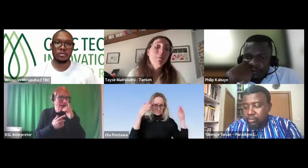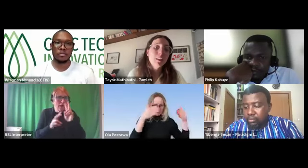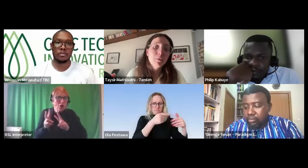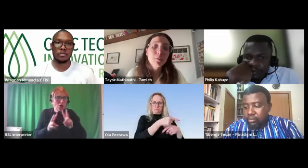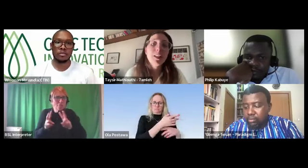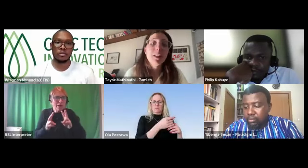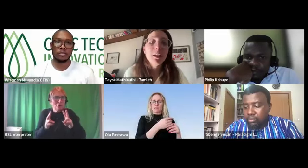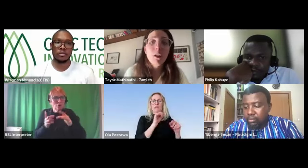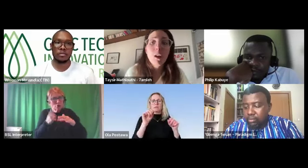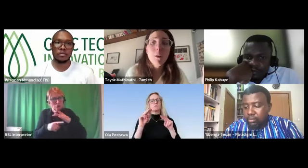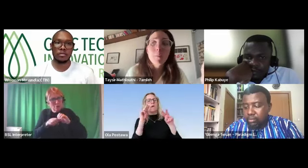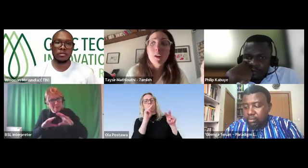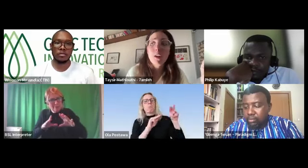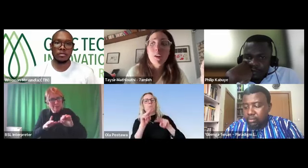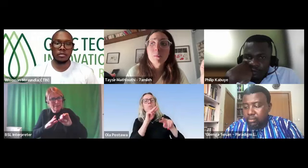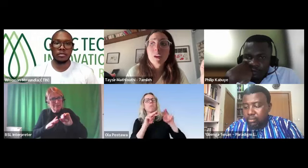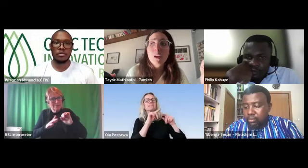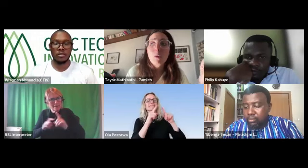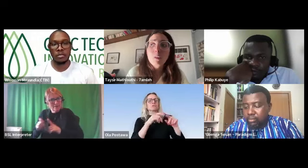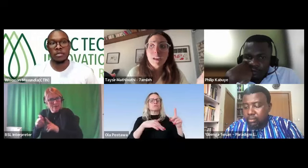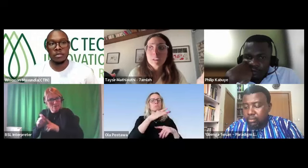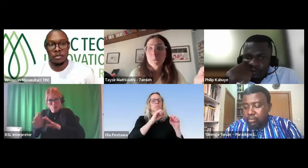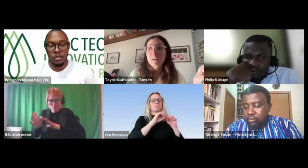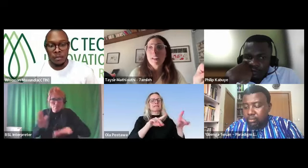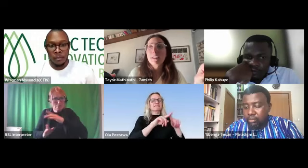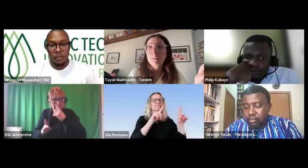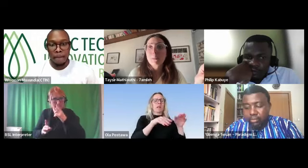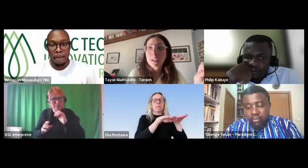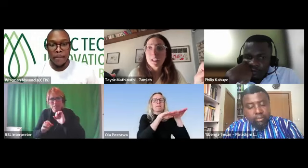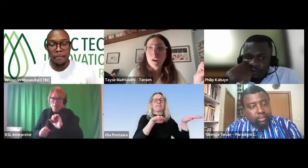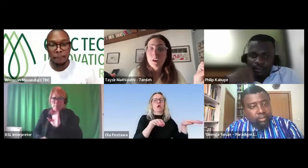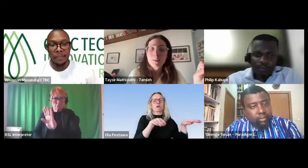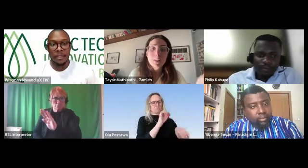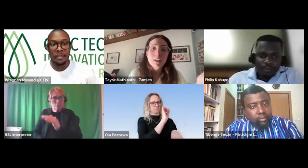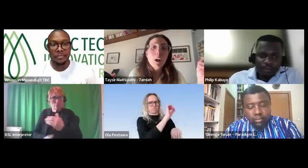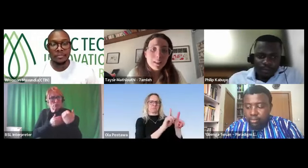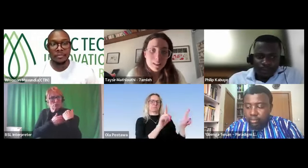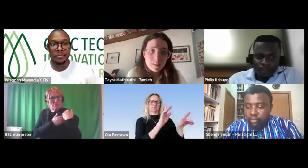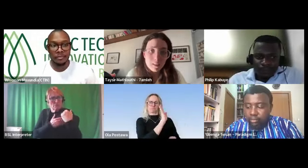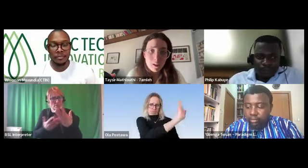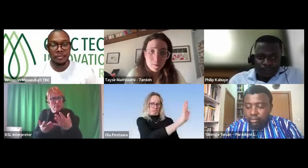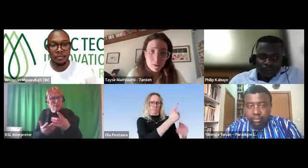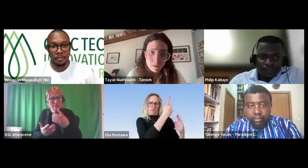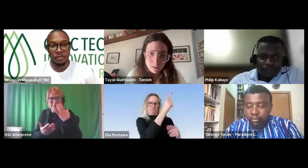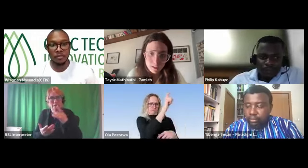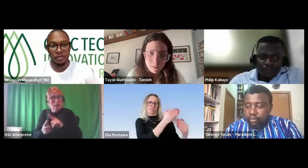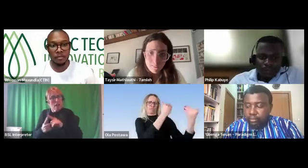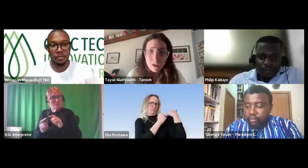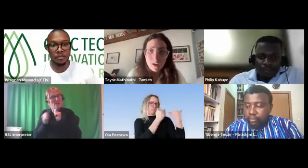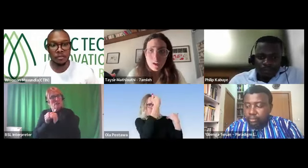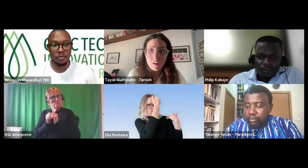those social media platforms can be held accountable and can be seen complicit of